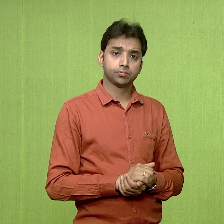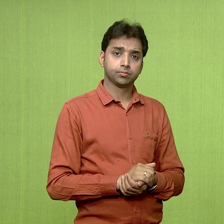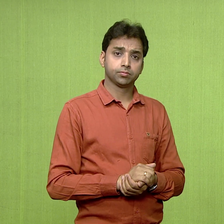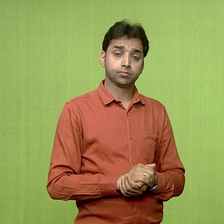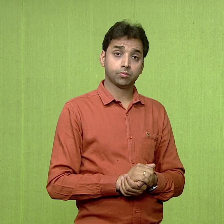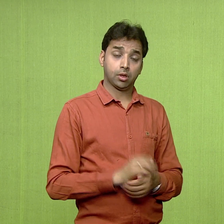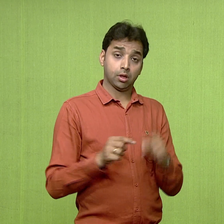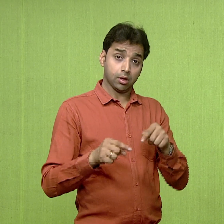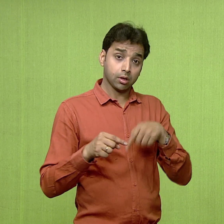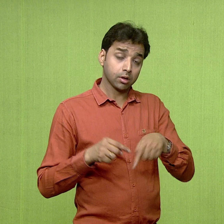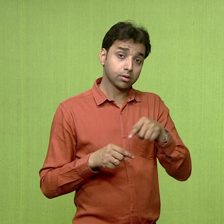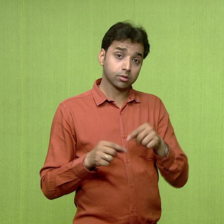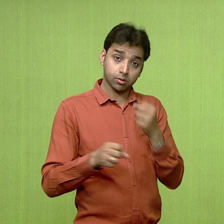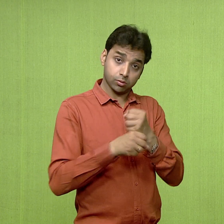In the Gupta period,